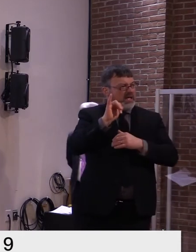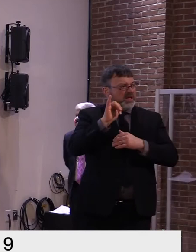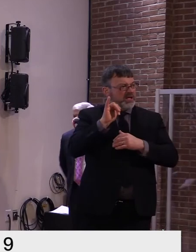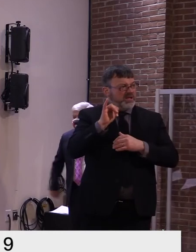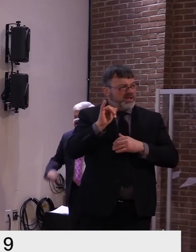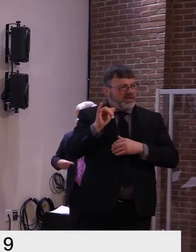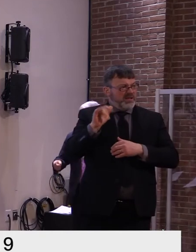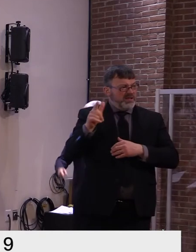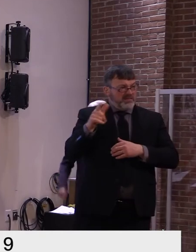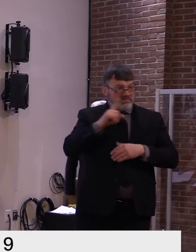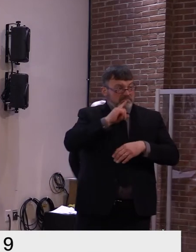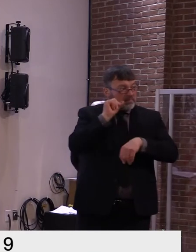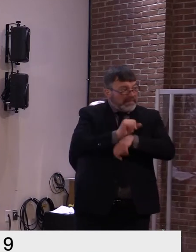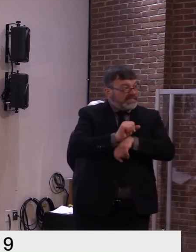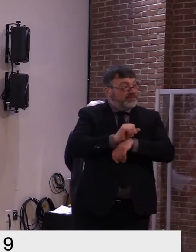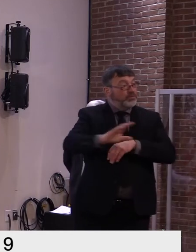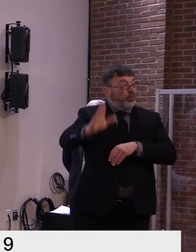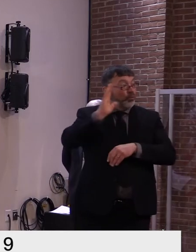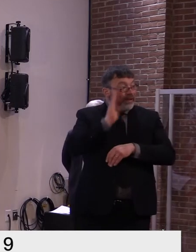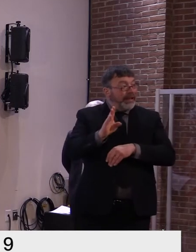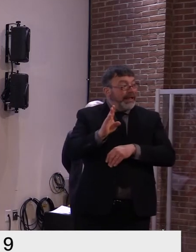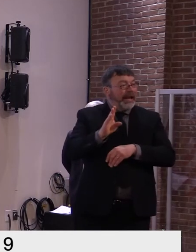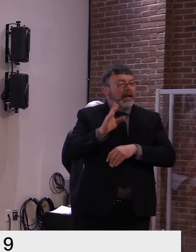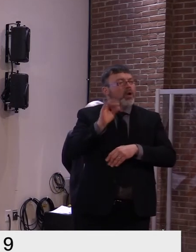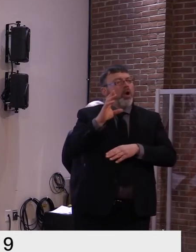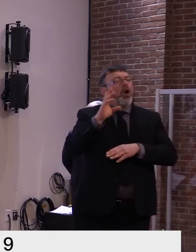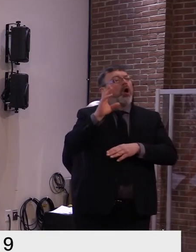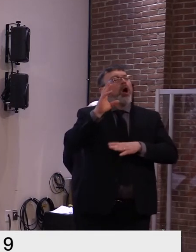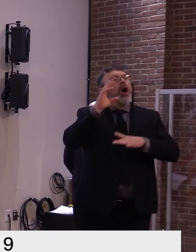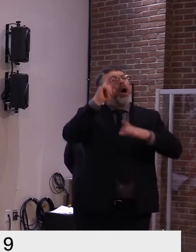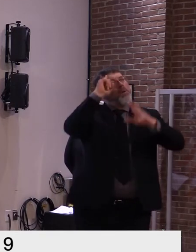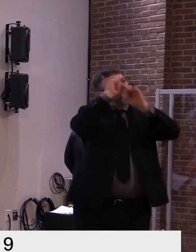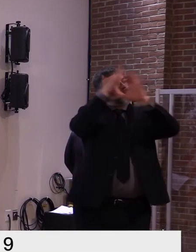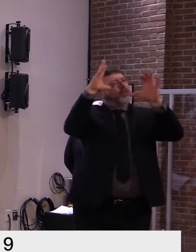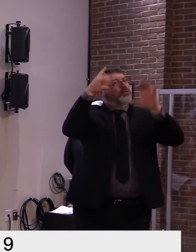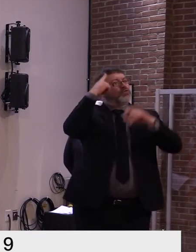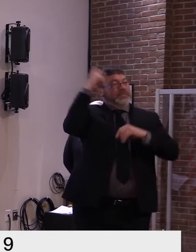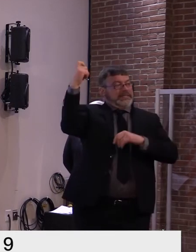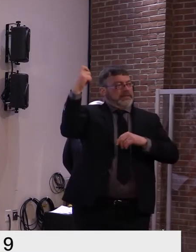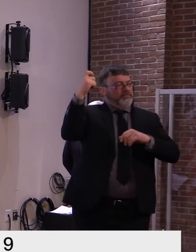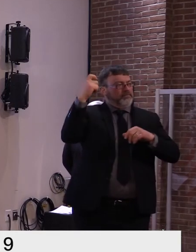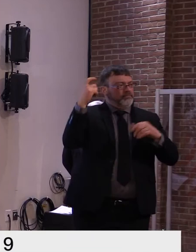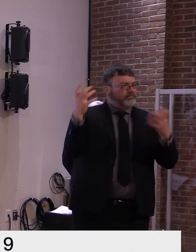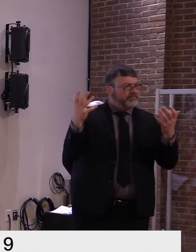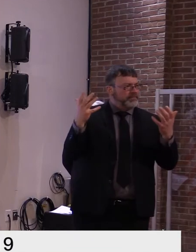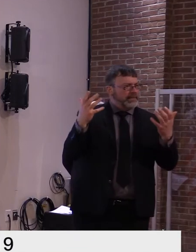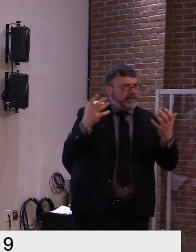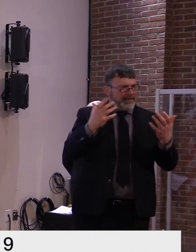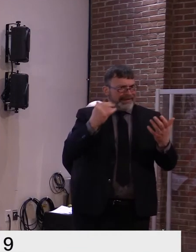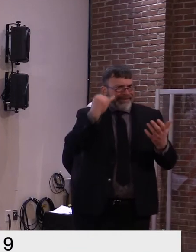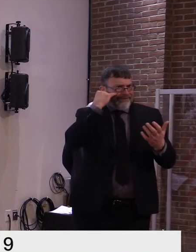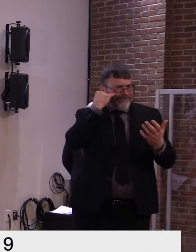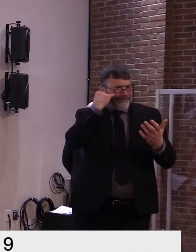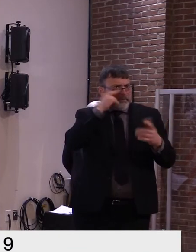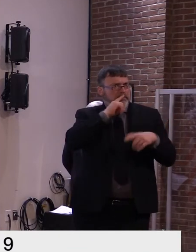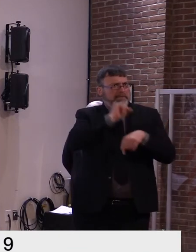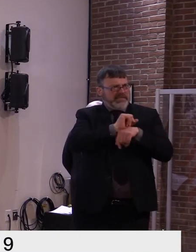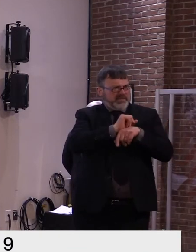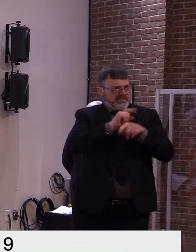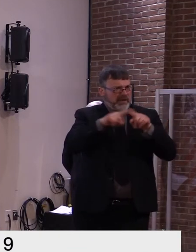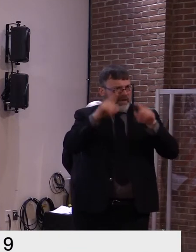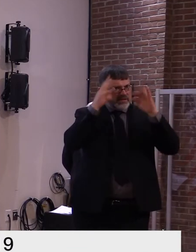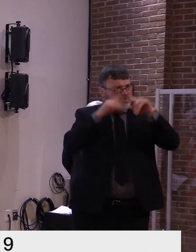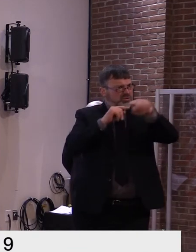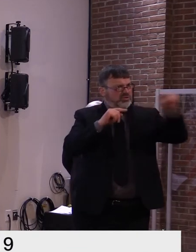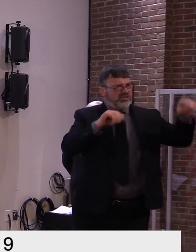is it realistic? If teachers aren't vaccinated and it doesn't sound, unless they're in the